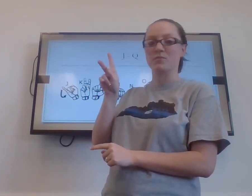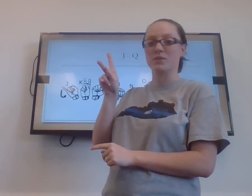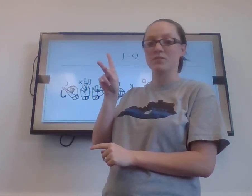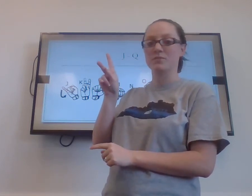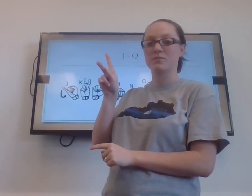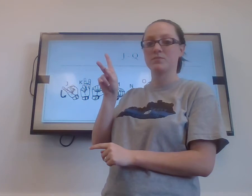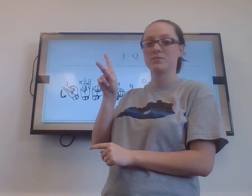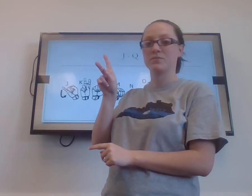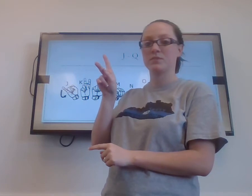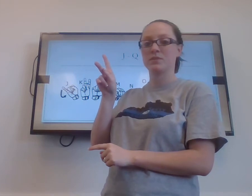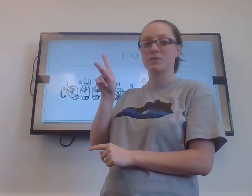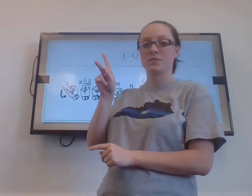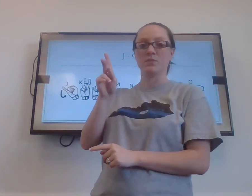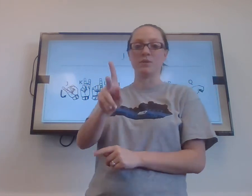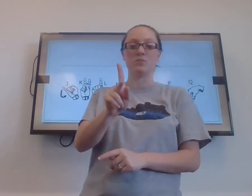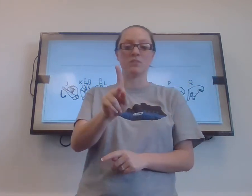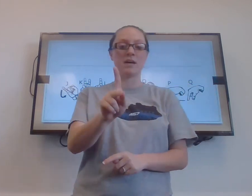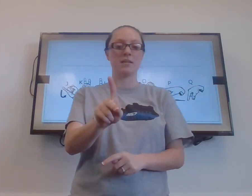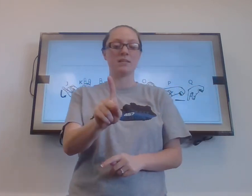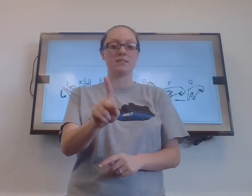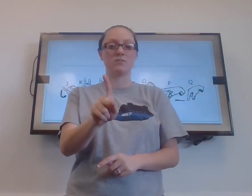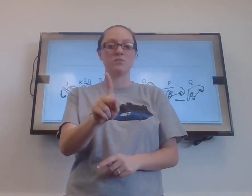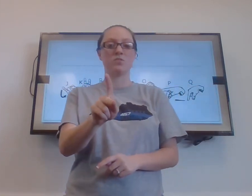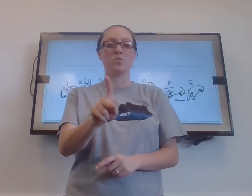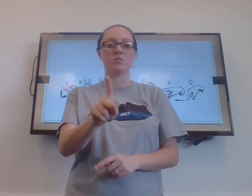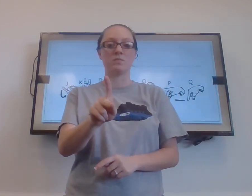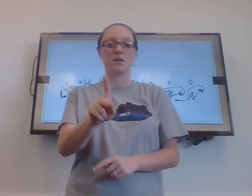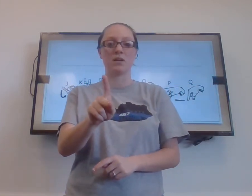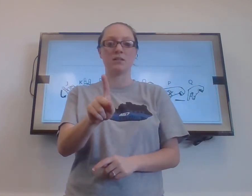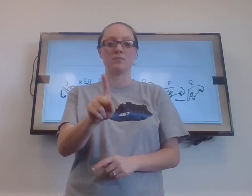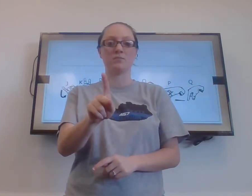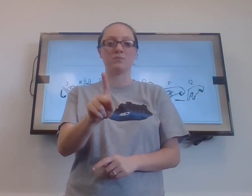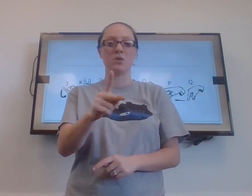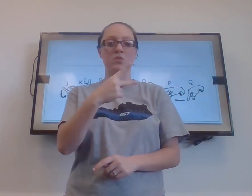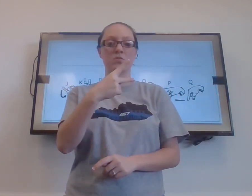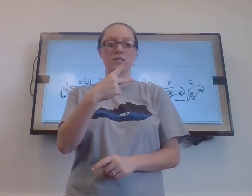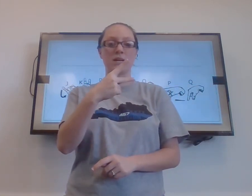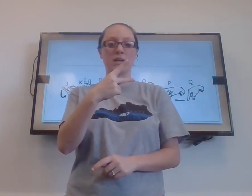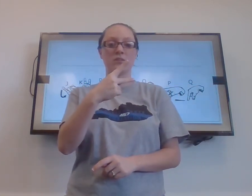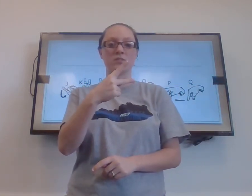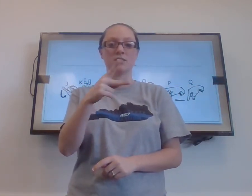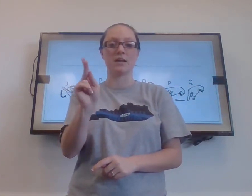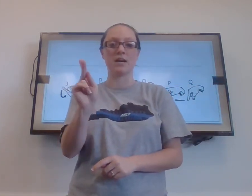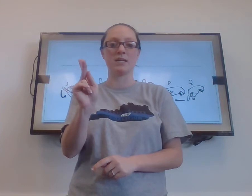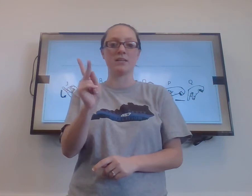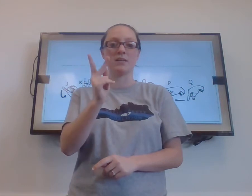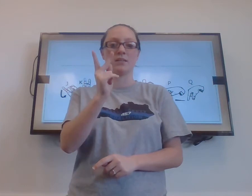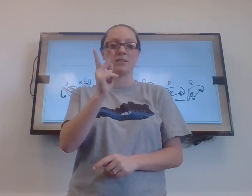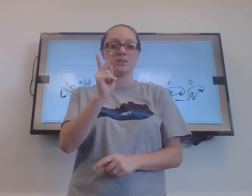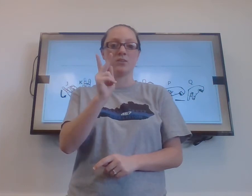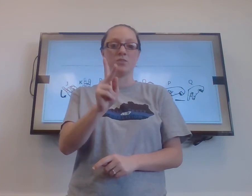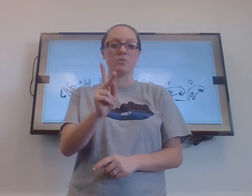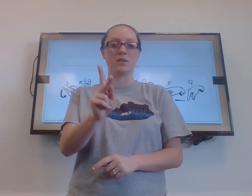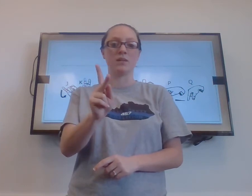finger. The way you sign it is towards somebody. You don't sign it out to the side. You know, you want it